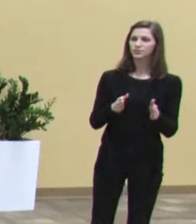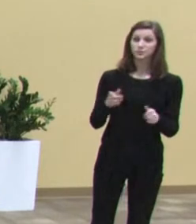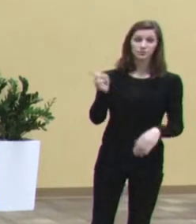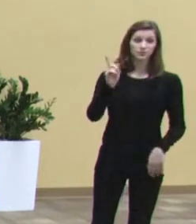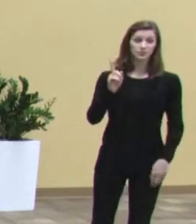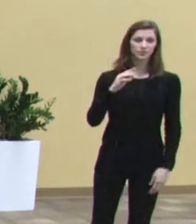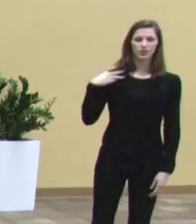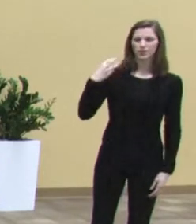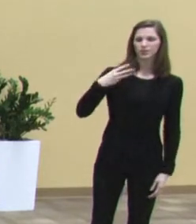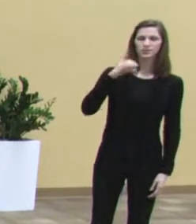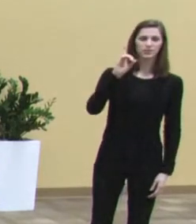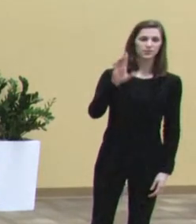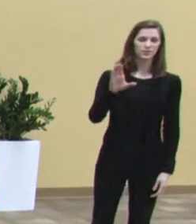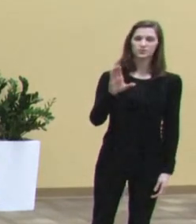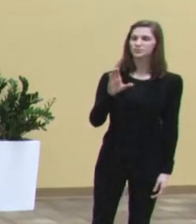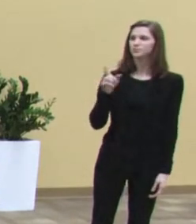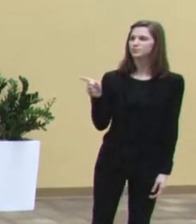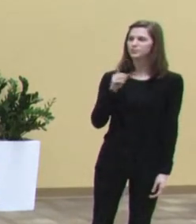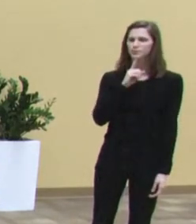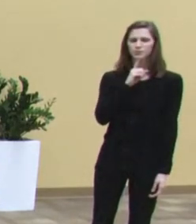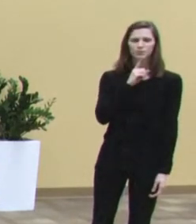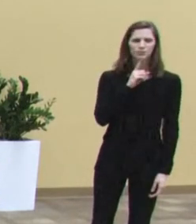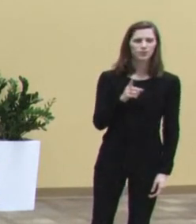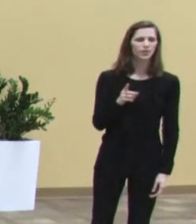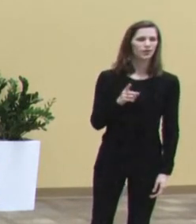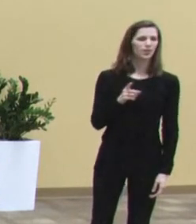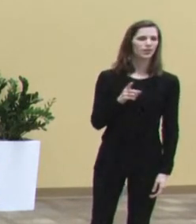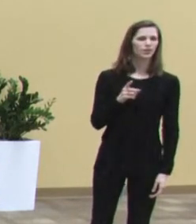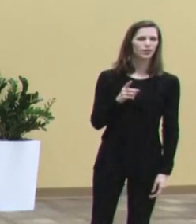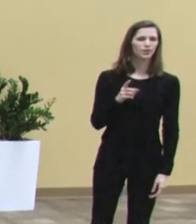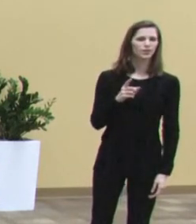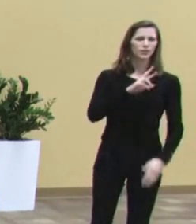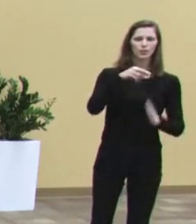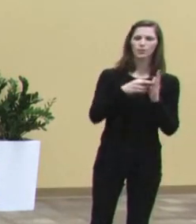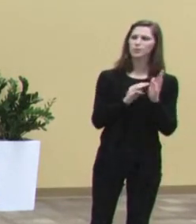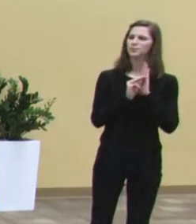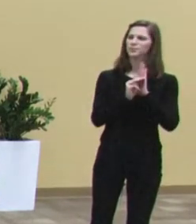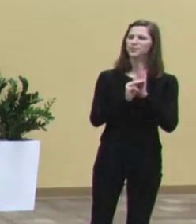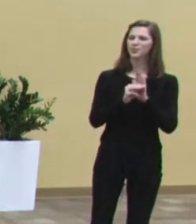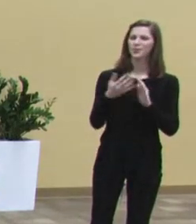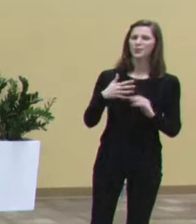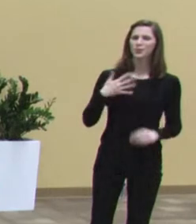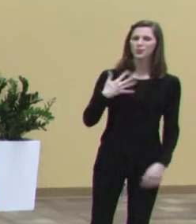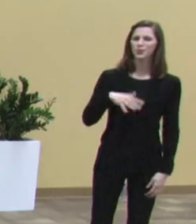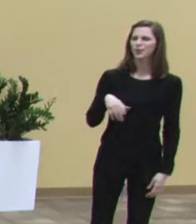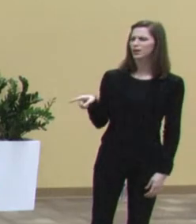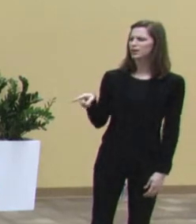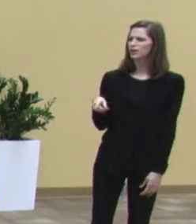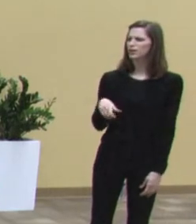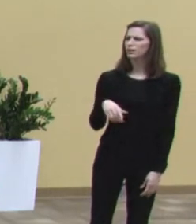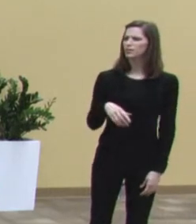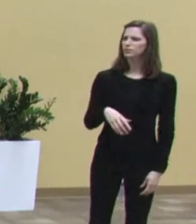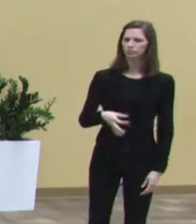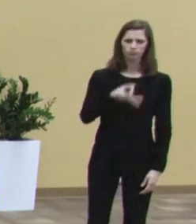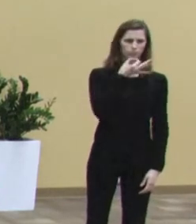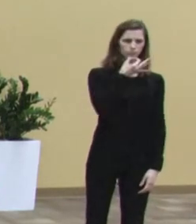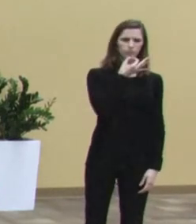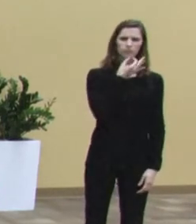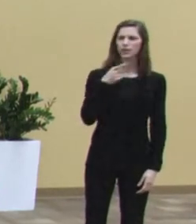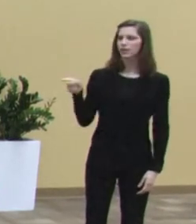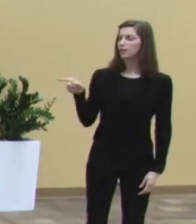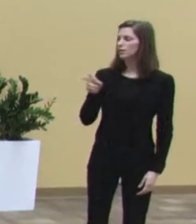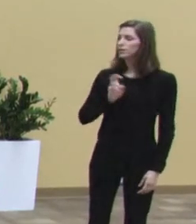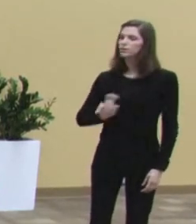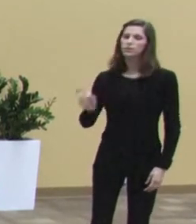D.C. He truly is a role model. He's phenomenal in what he does. He travels all